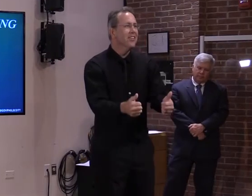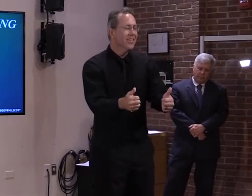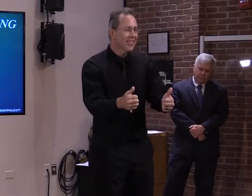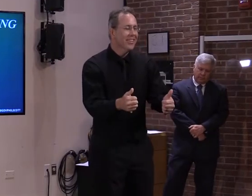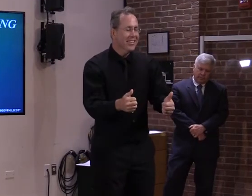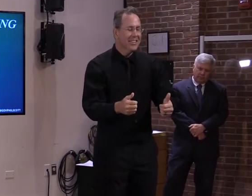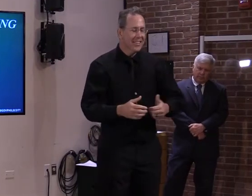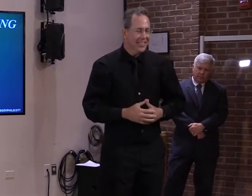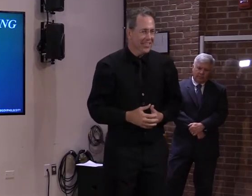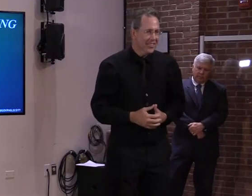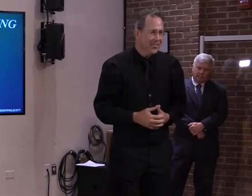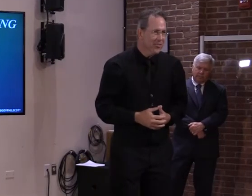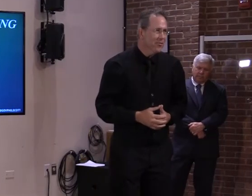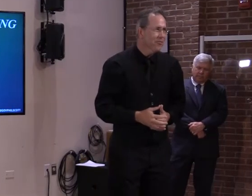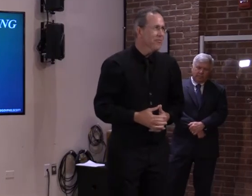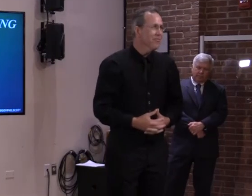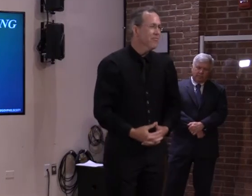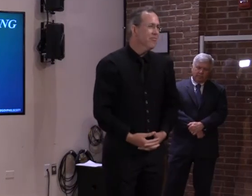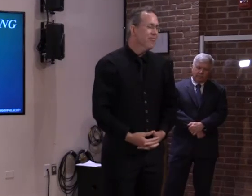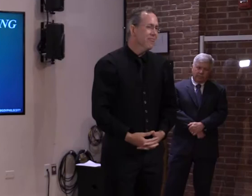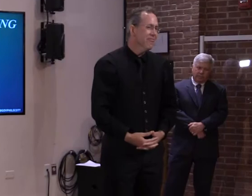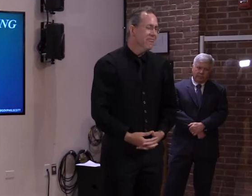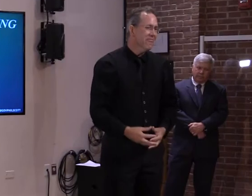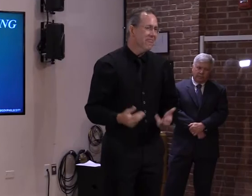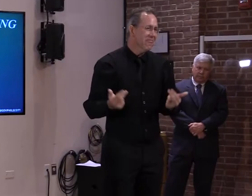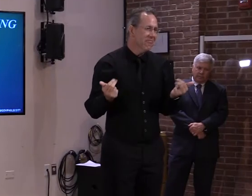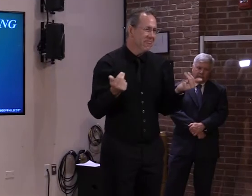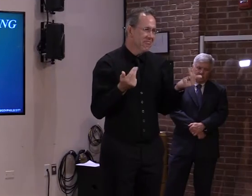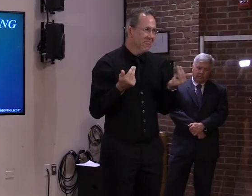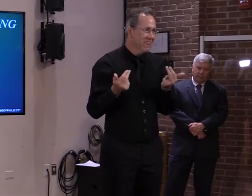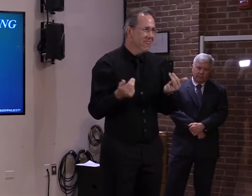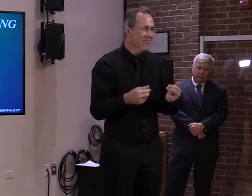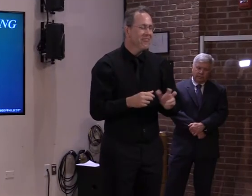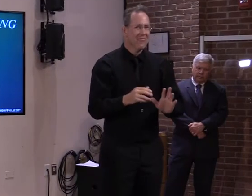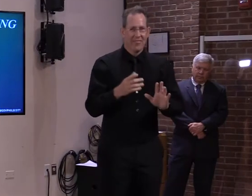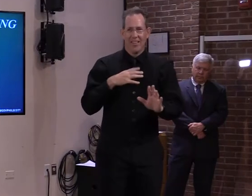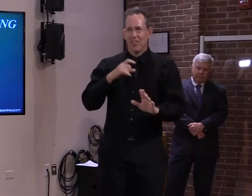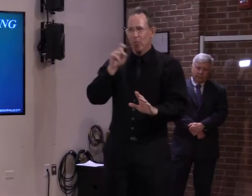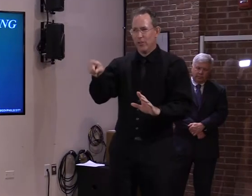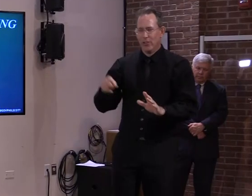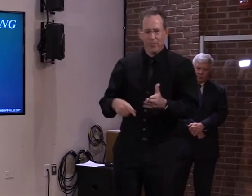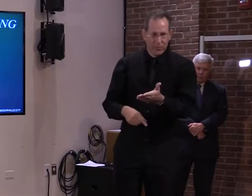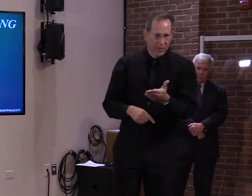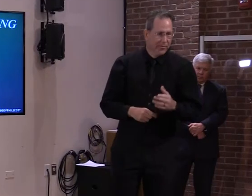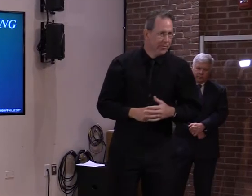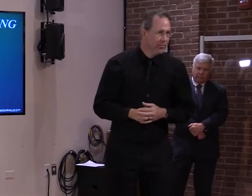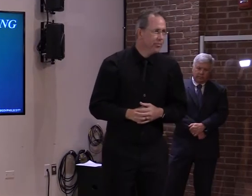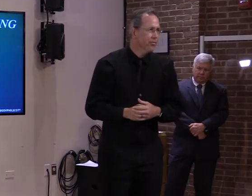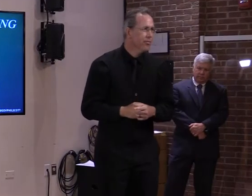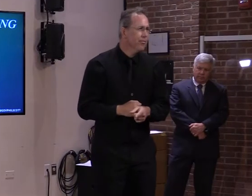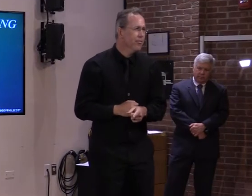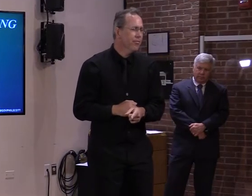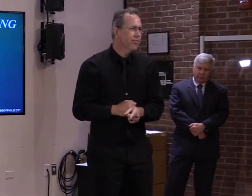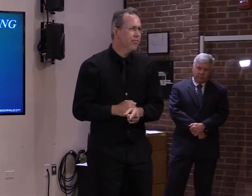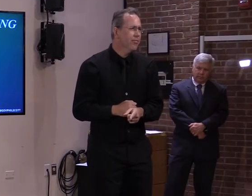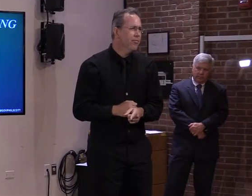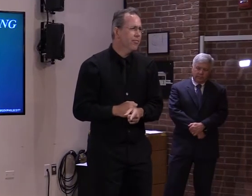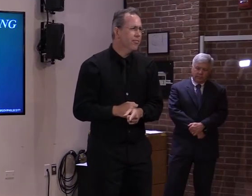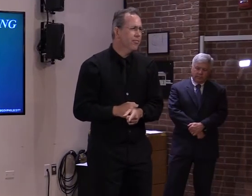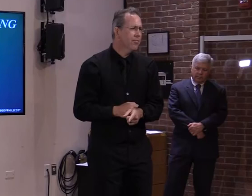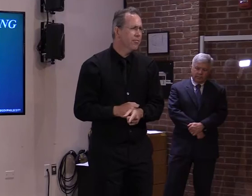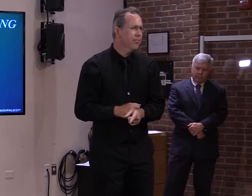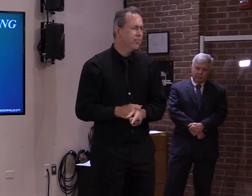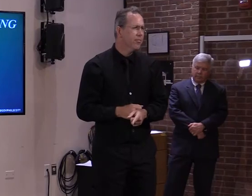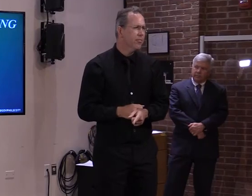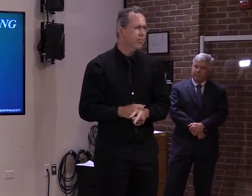So my question, Governor, is the legislature this week is meeting remotely for the veto session